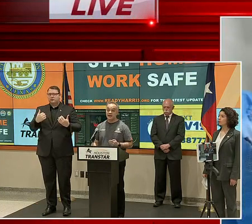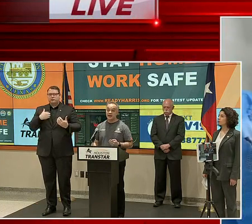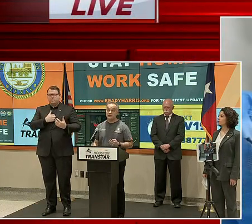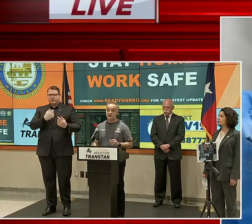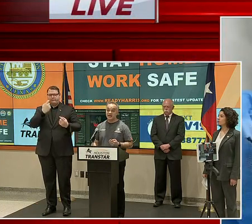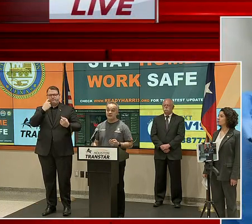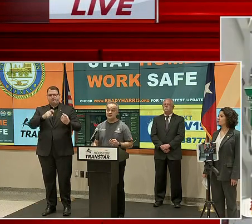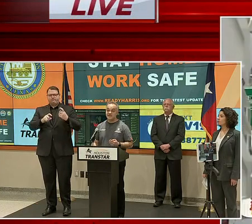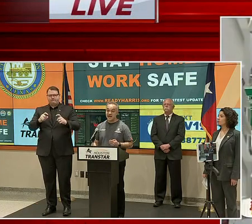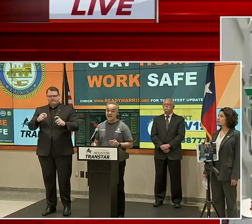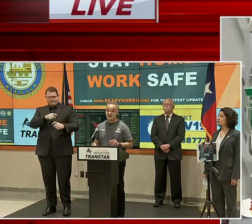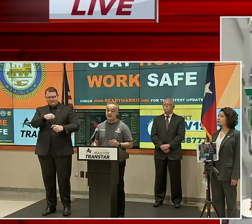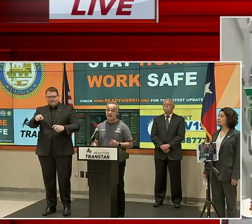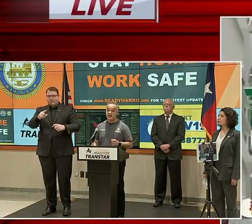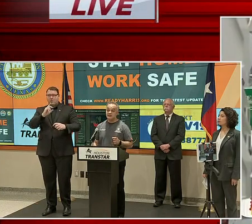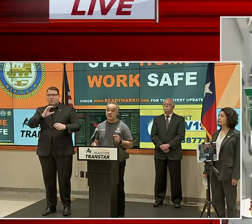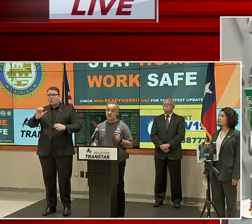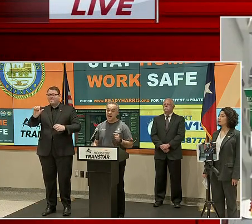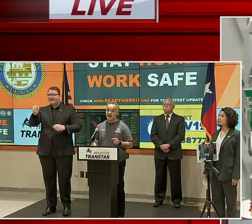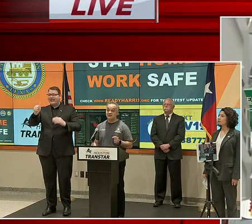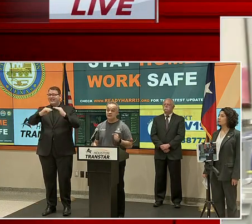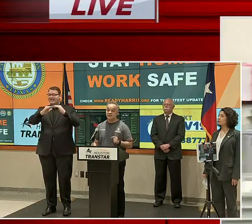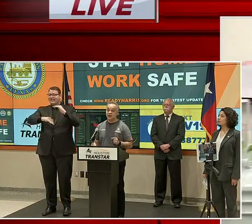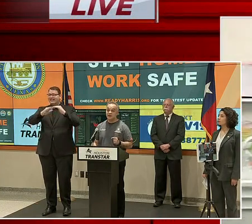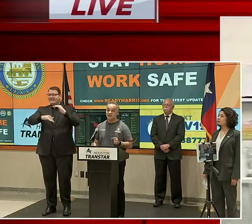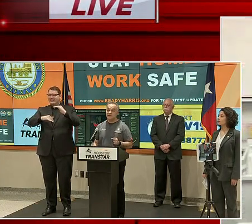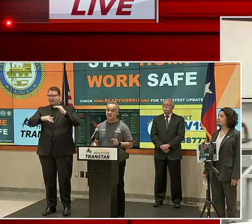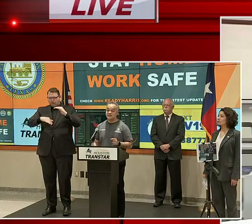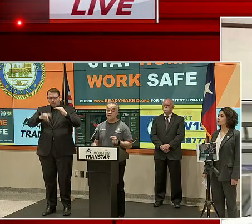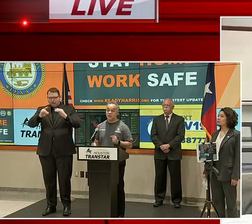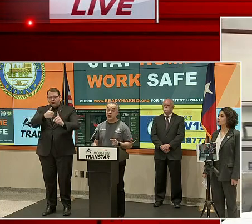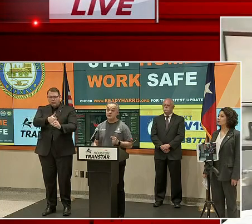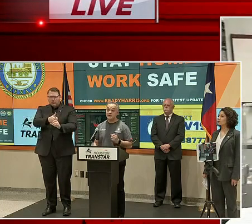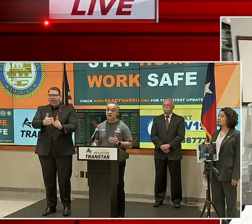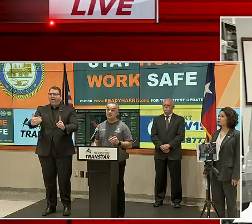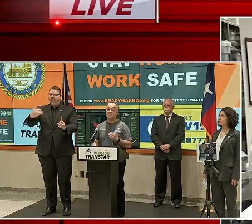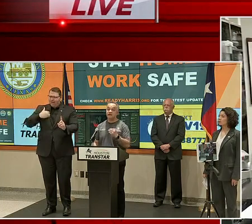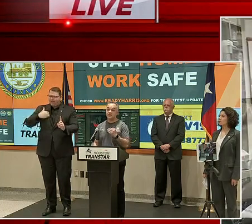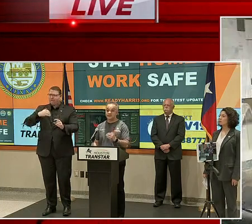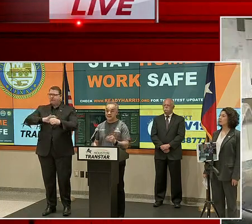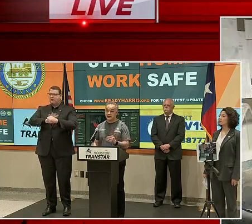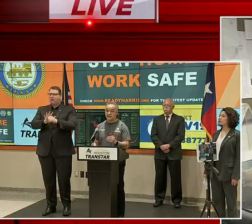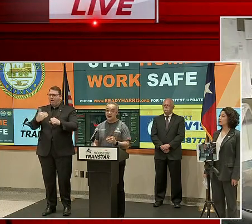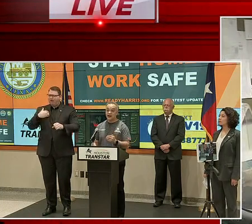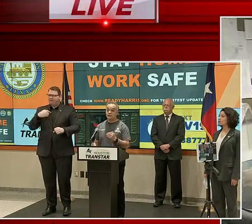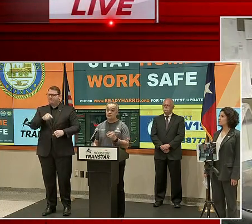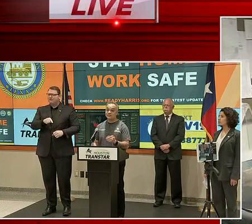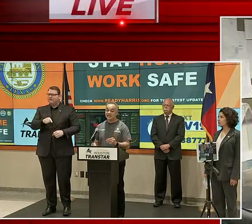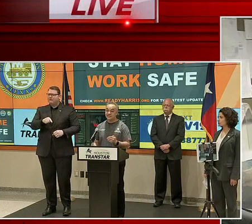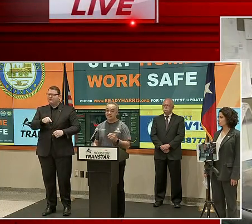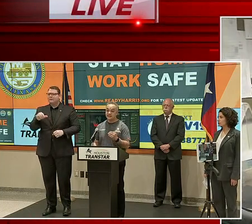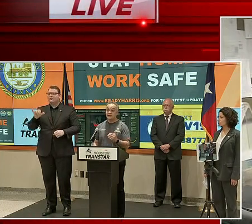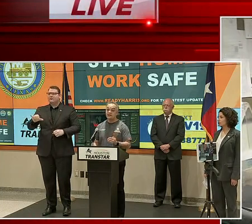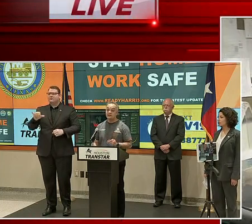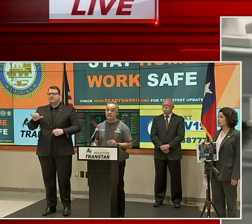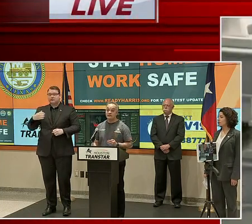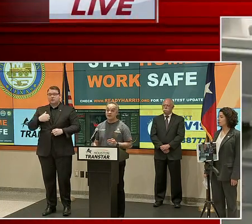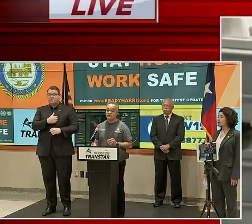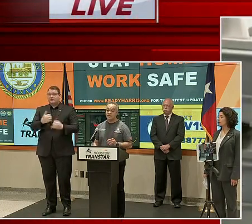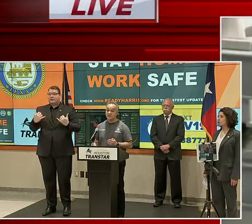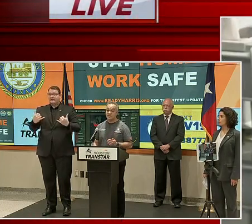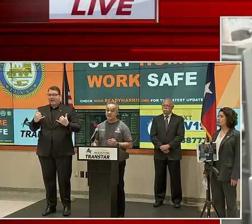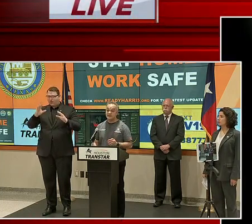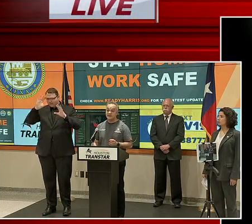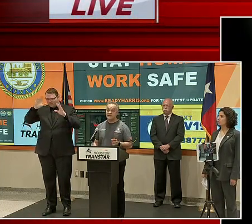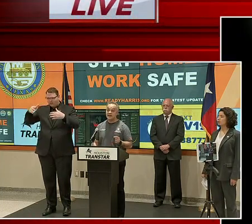are under the age of 10. And so we have to remind ourselves that while we are focusing on protecting those